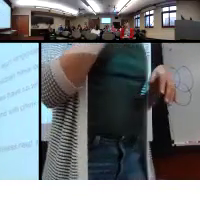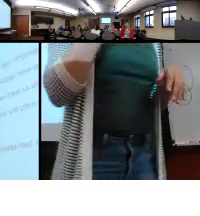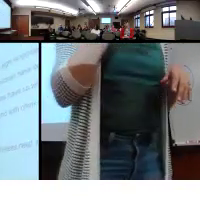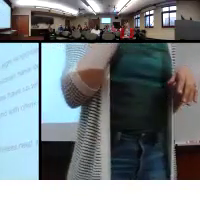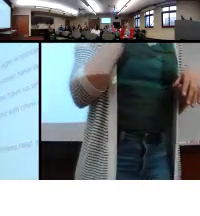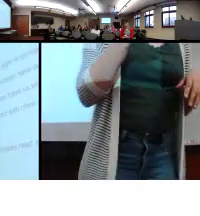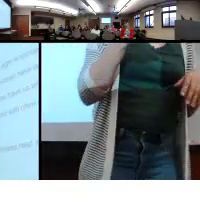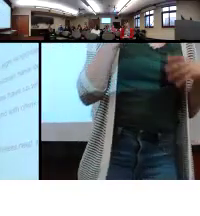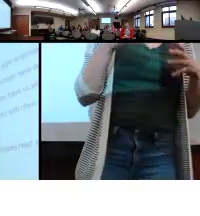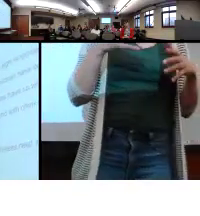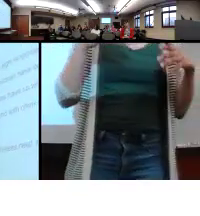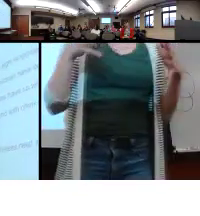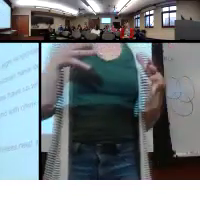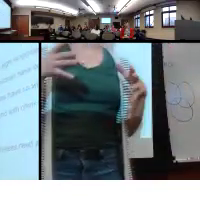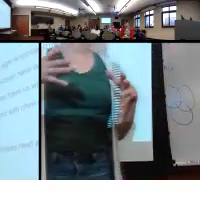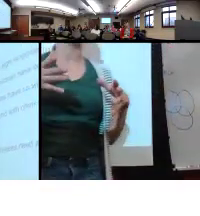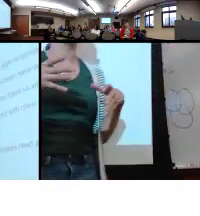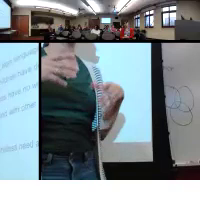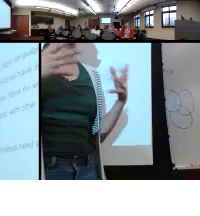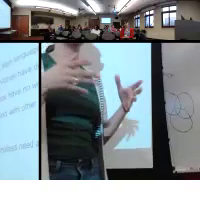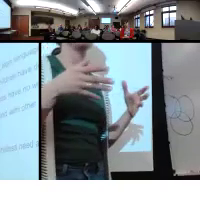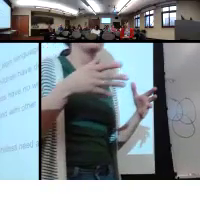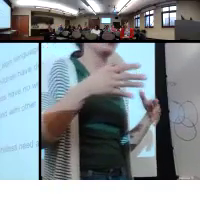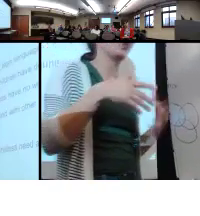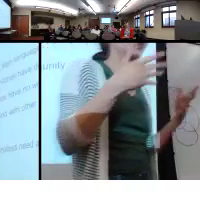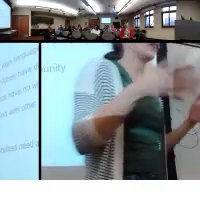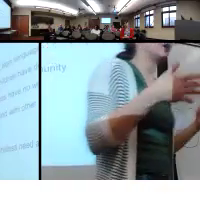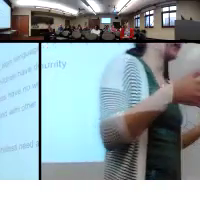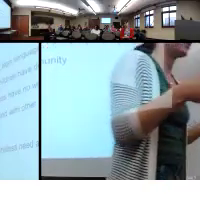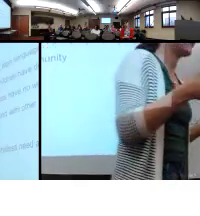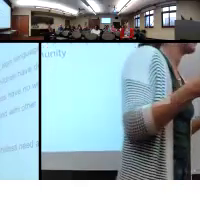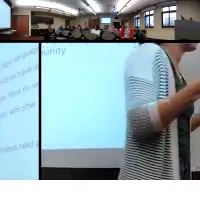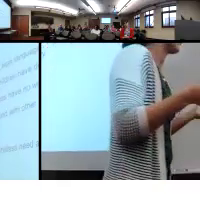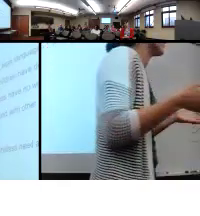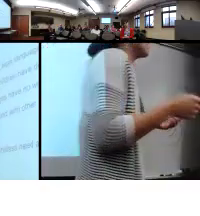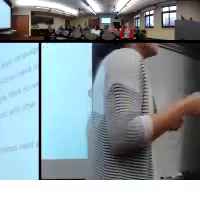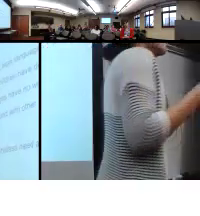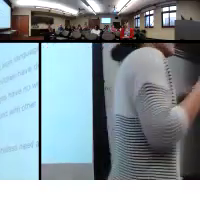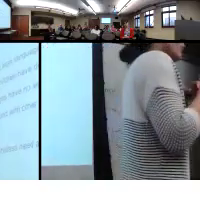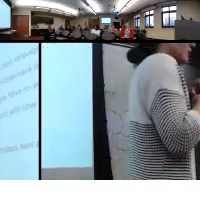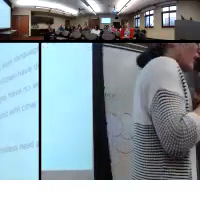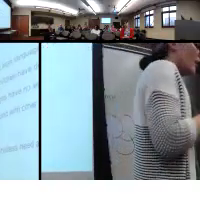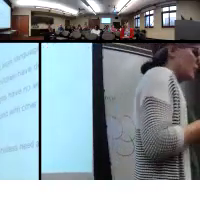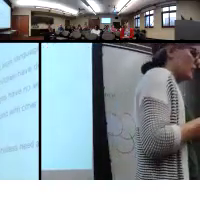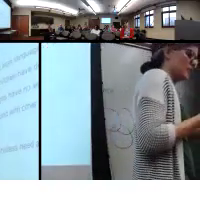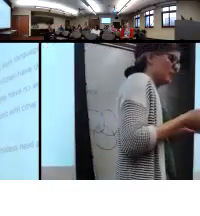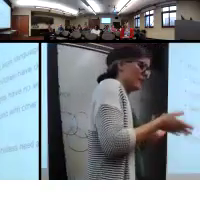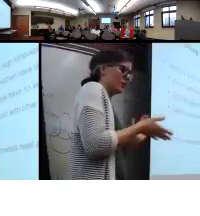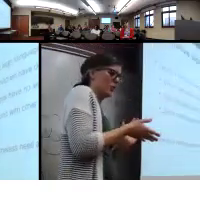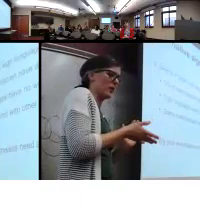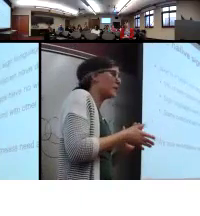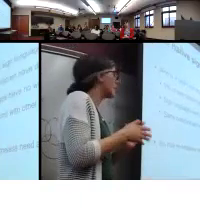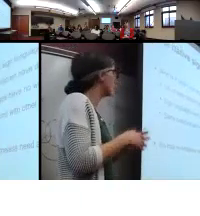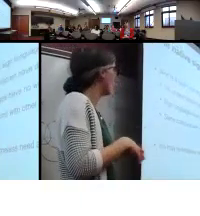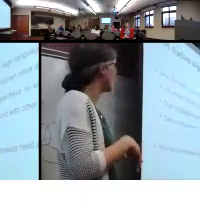have deaf parents, which means that those are the people in the position to learn their language from birth. For the other